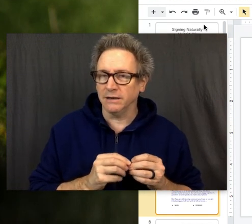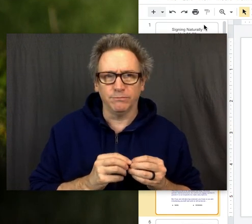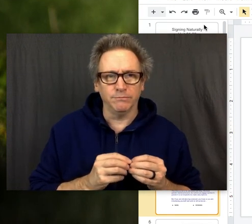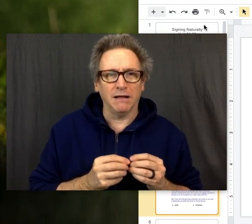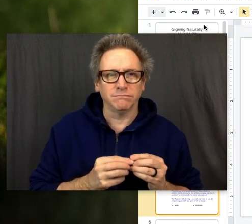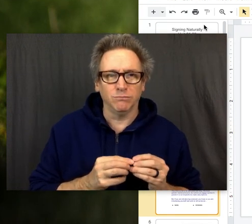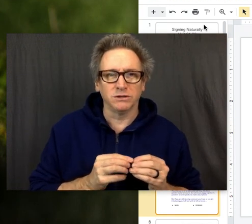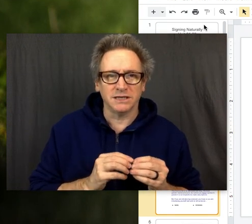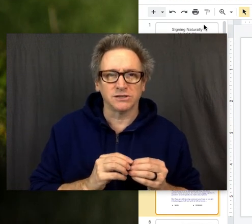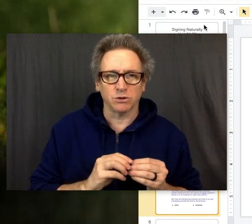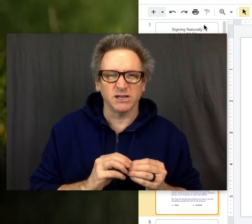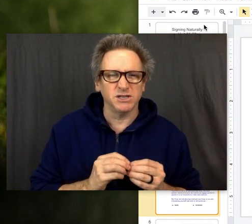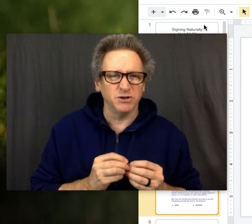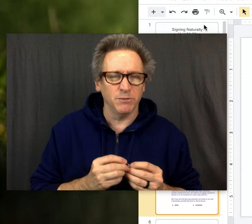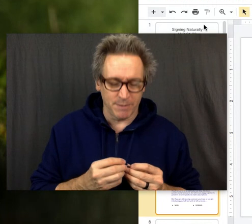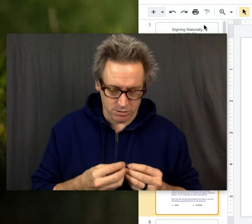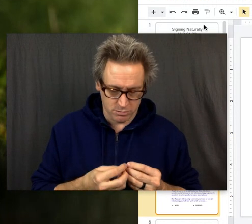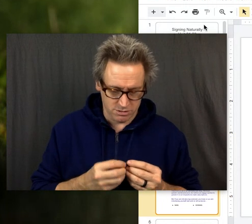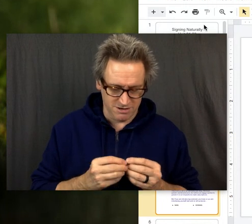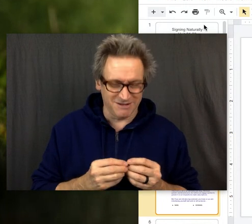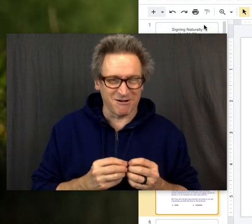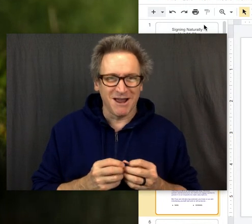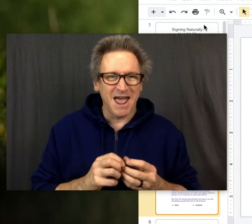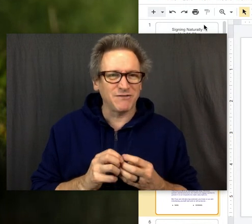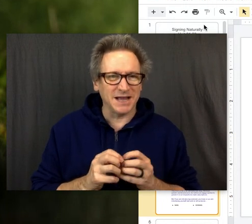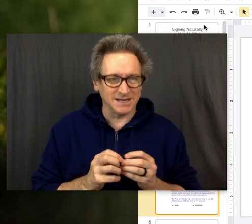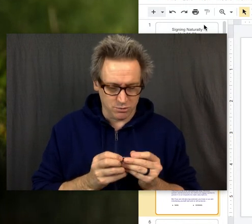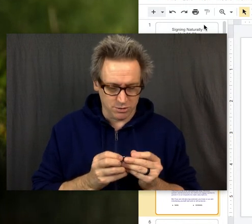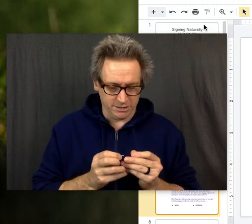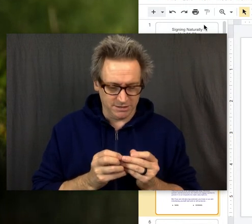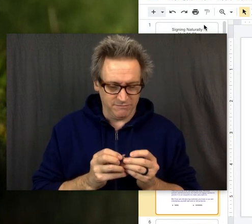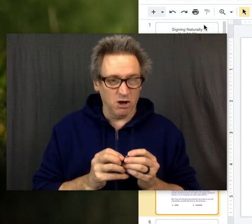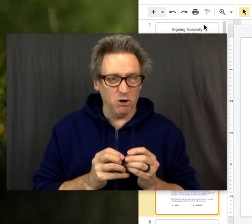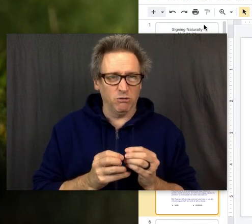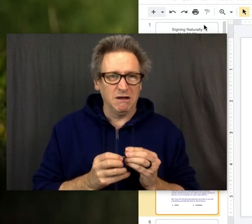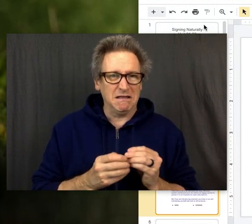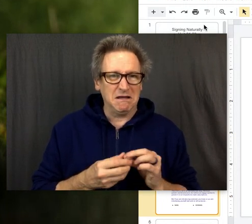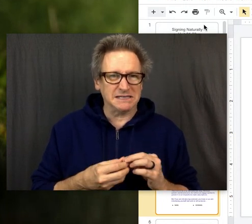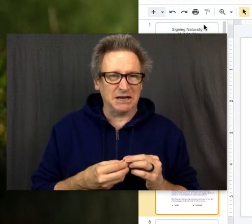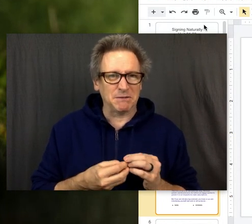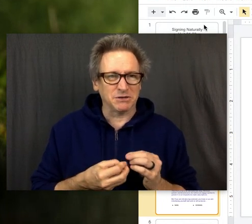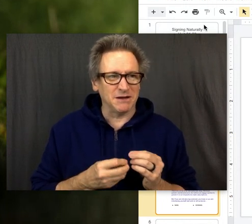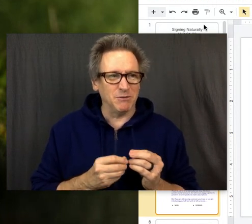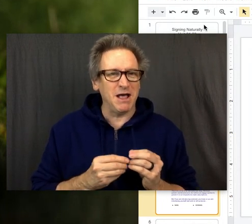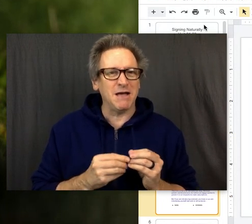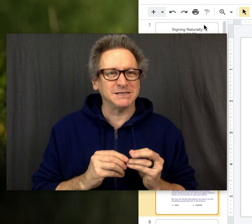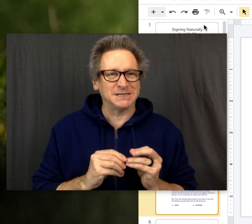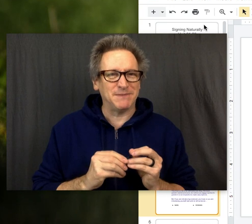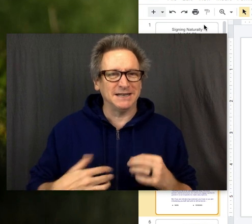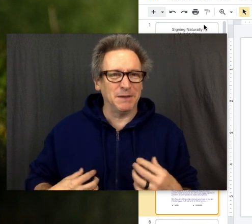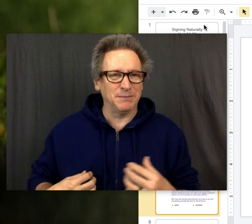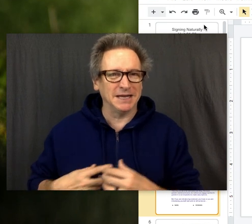And we'll tell stories once you know me better. Everybody has stories of, as a hearing person, I went, I